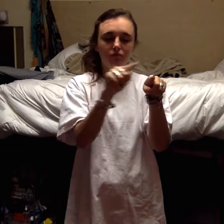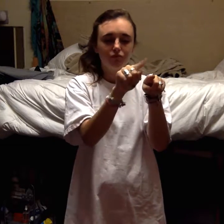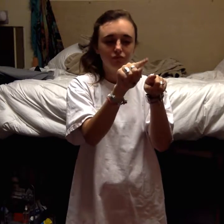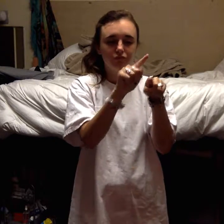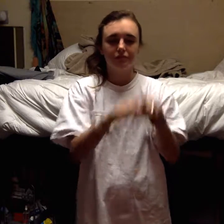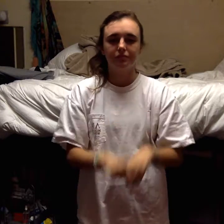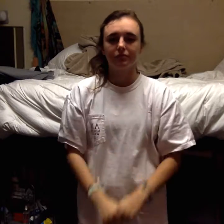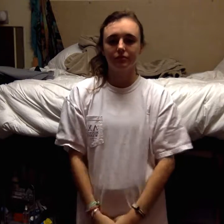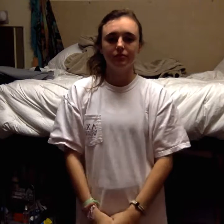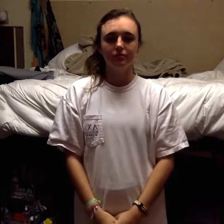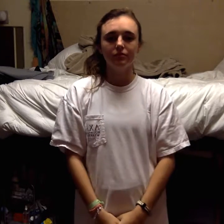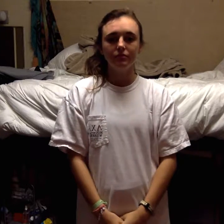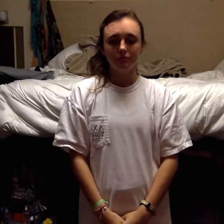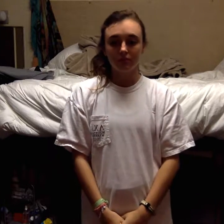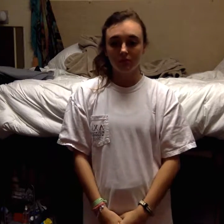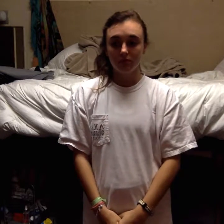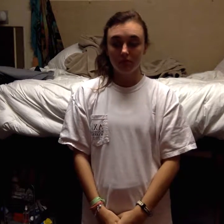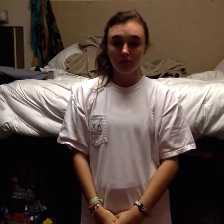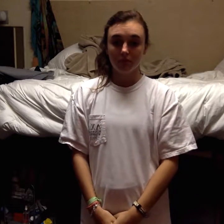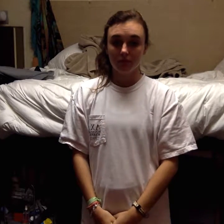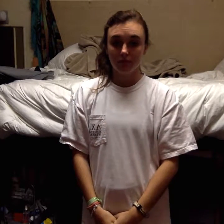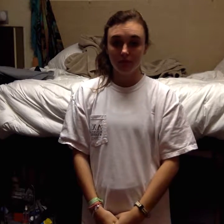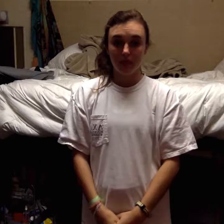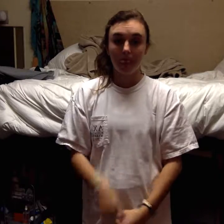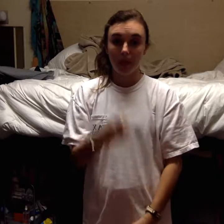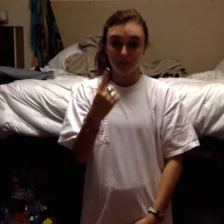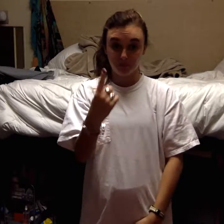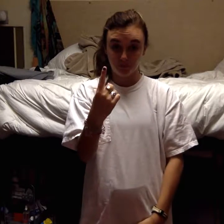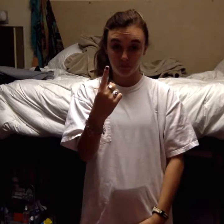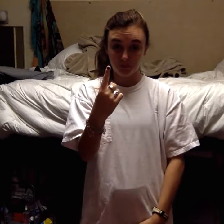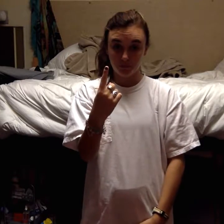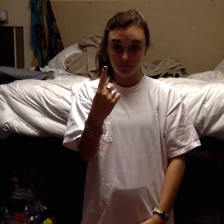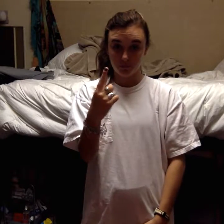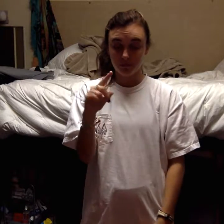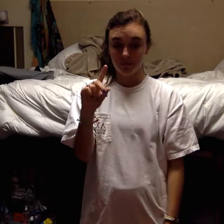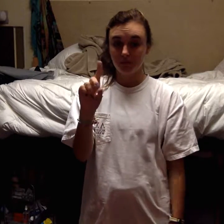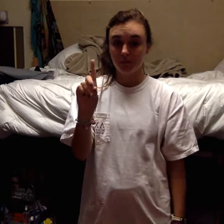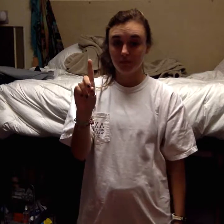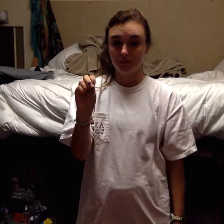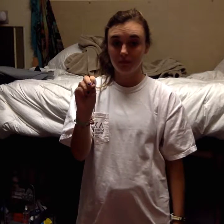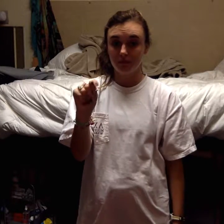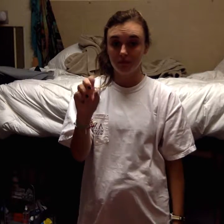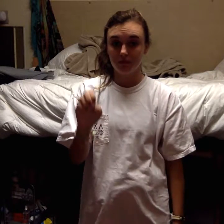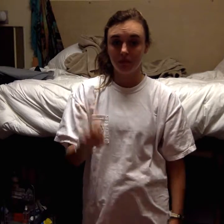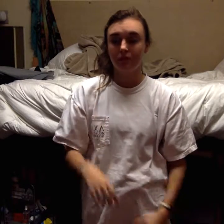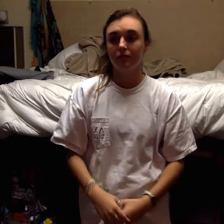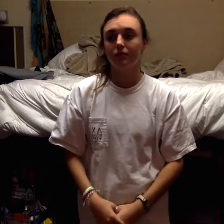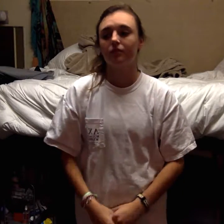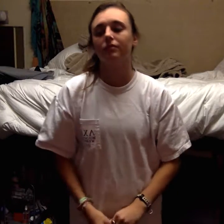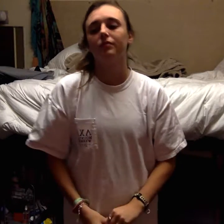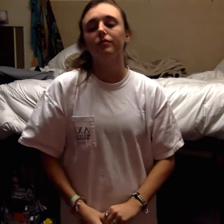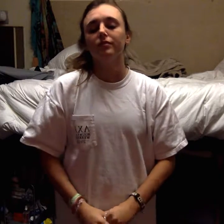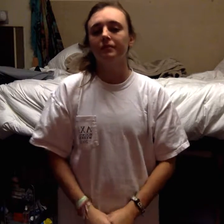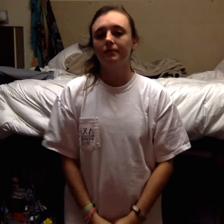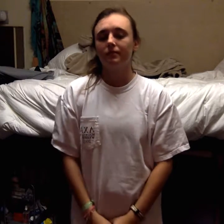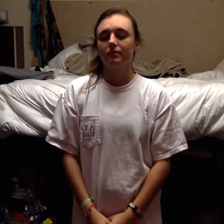Notice we're only putting 1 dot per cube. We're not putting little dots on every line that you see. But it will be. But it isn't